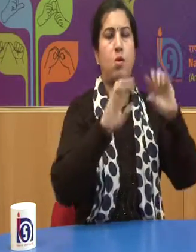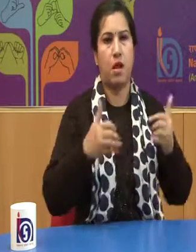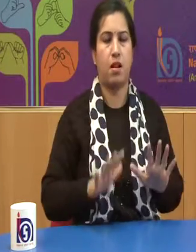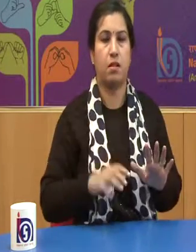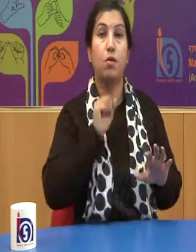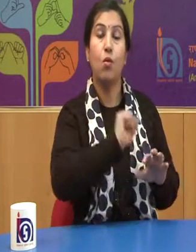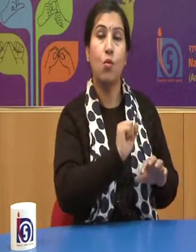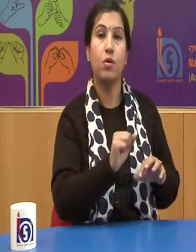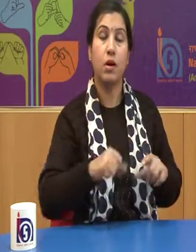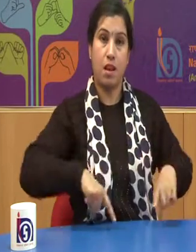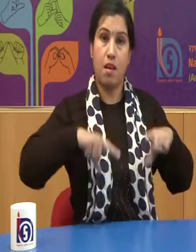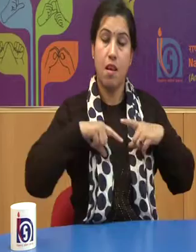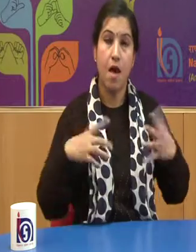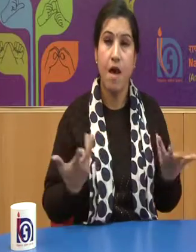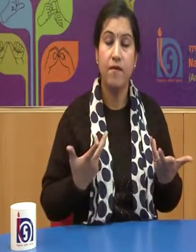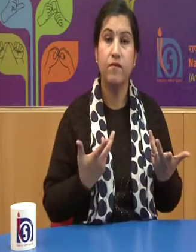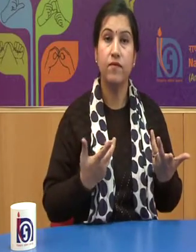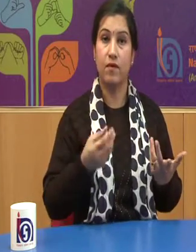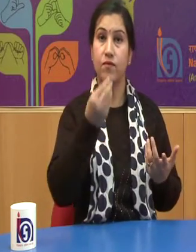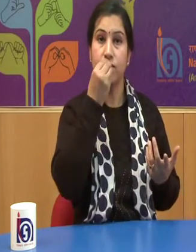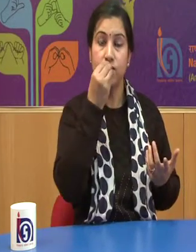Their main source of living were the forests,